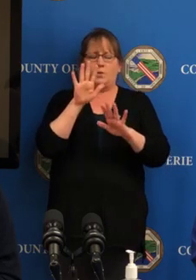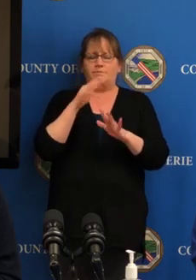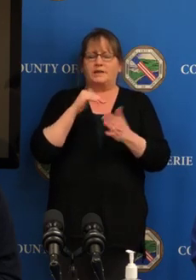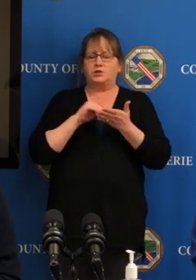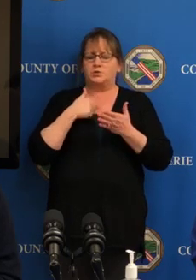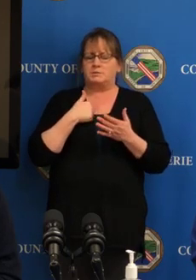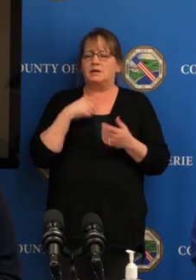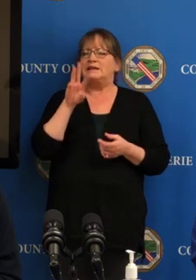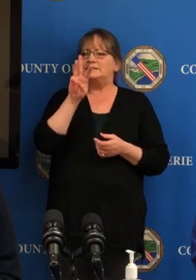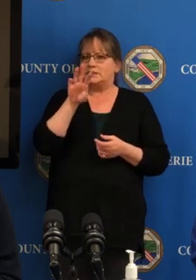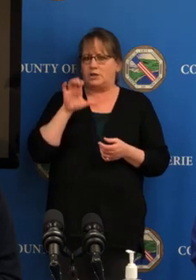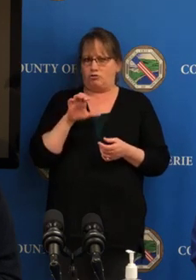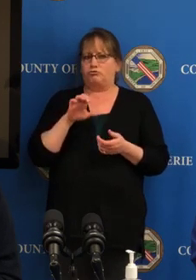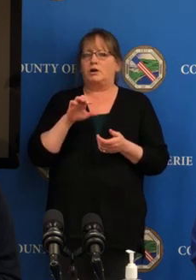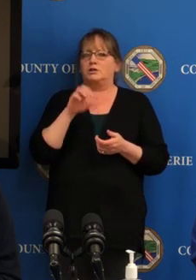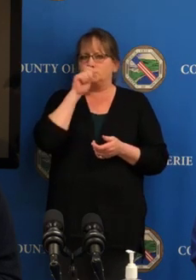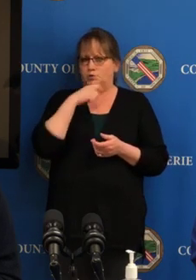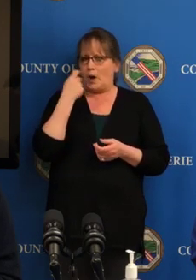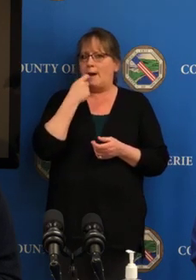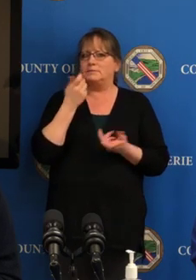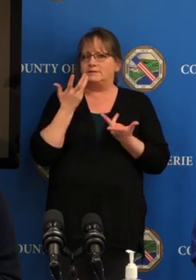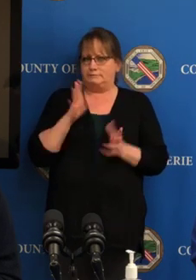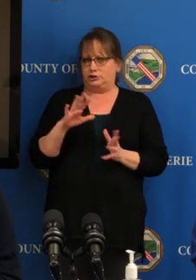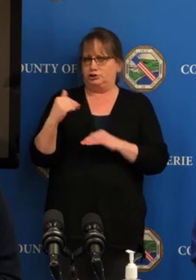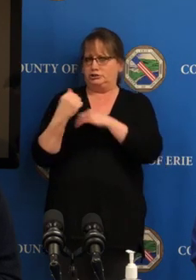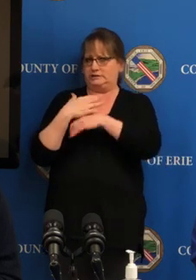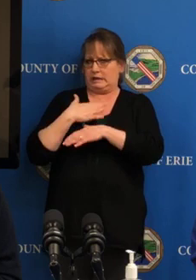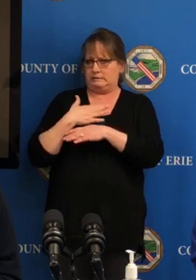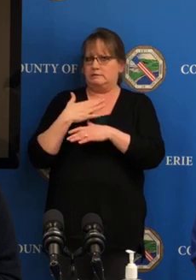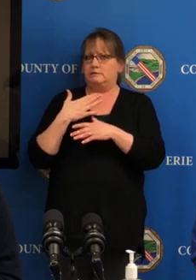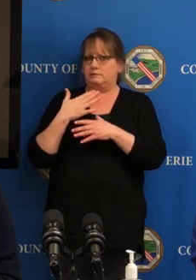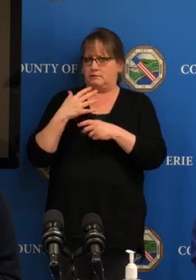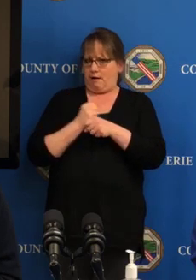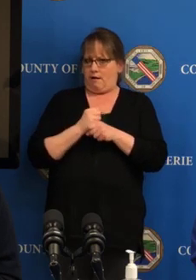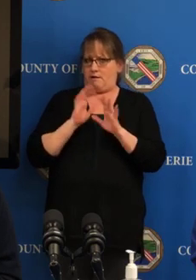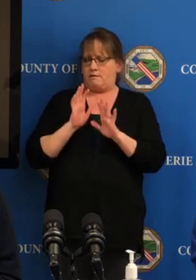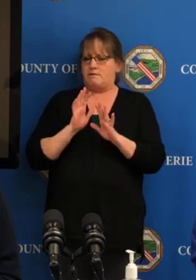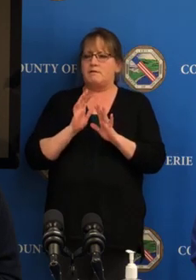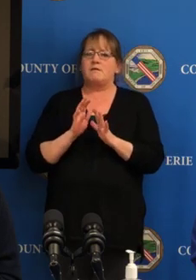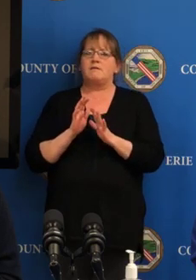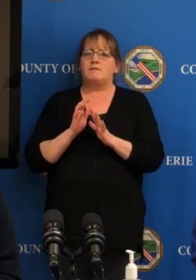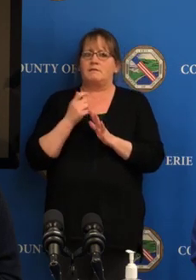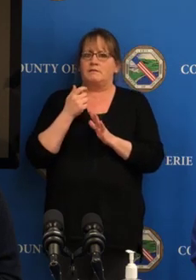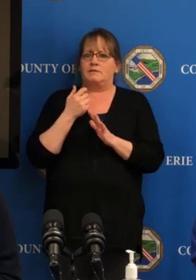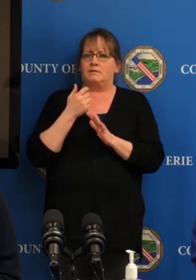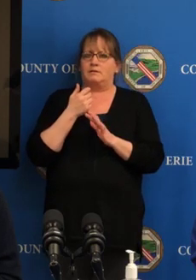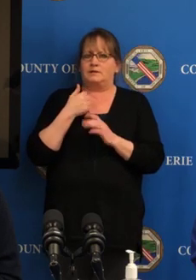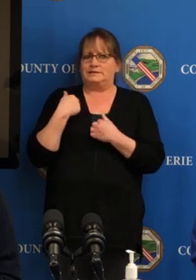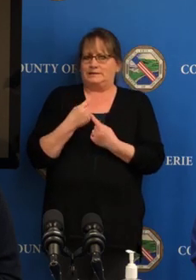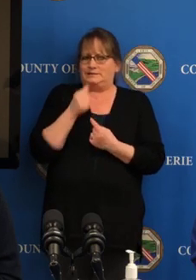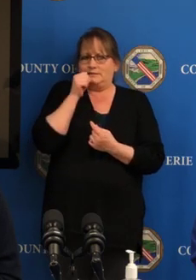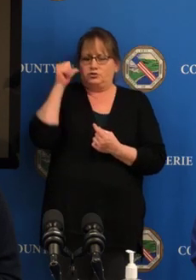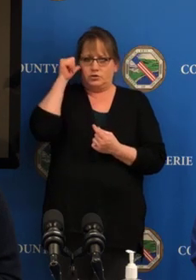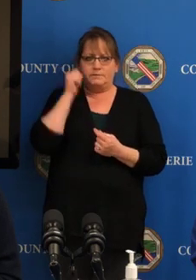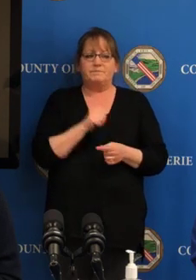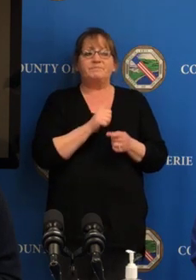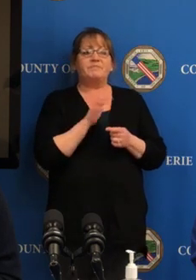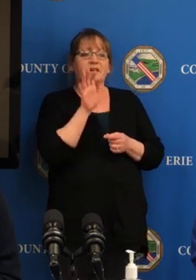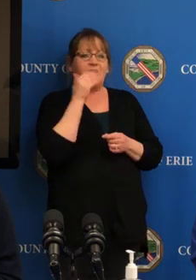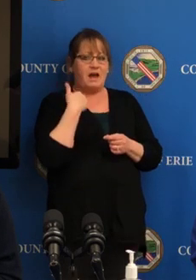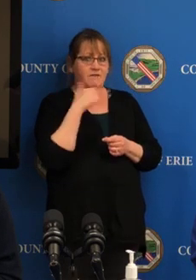600 swab kits delivered in the last day. We also have approximately 350